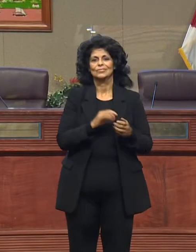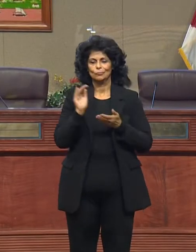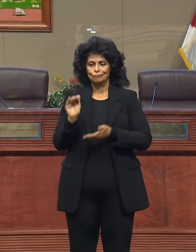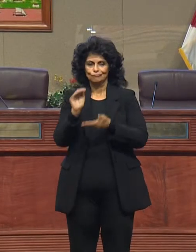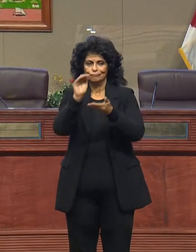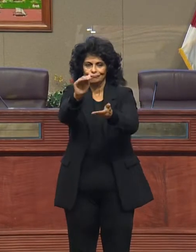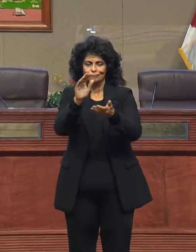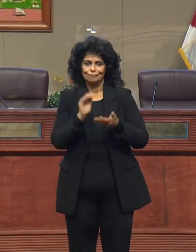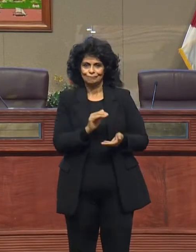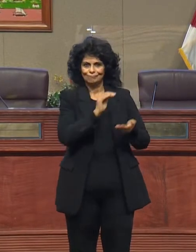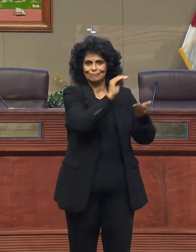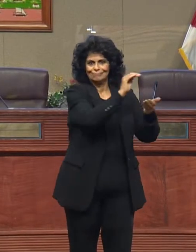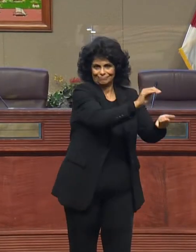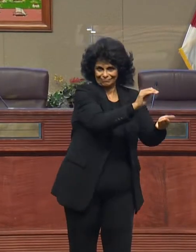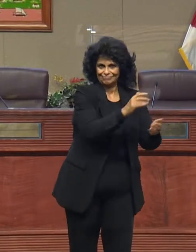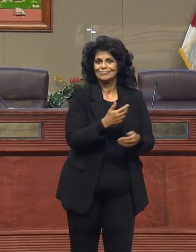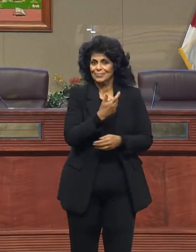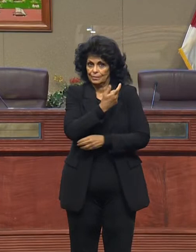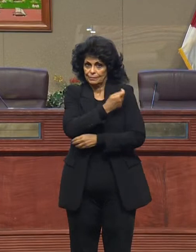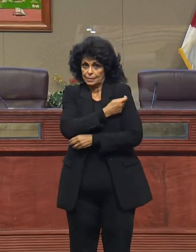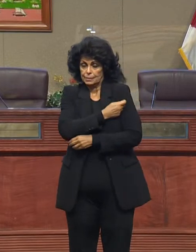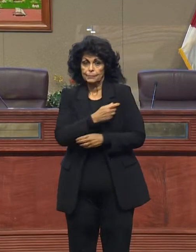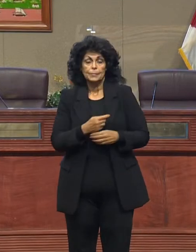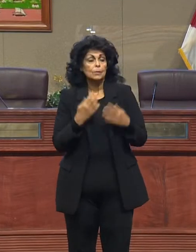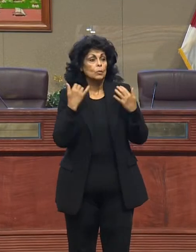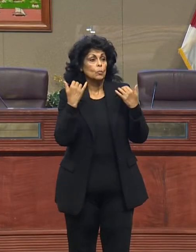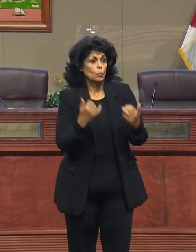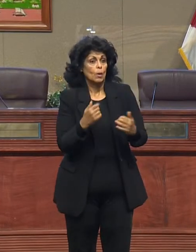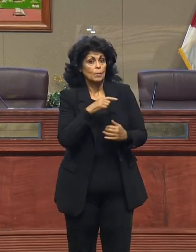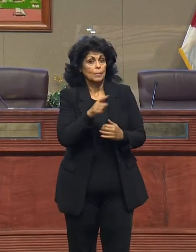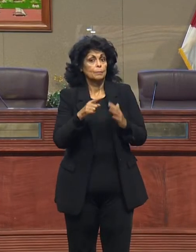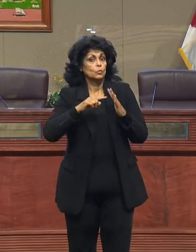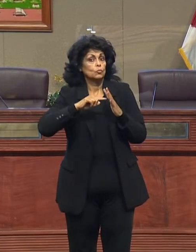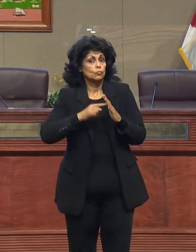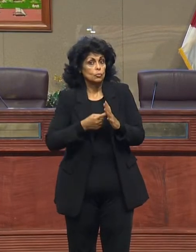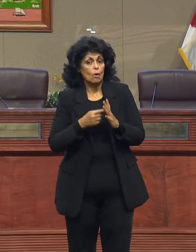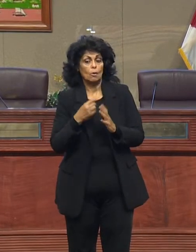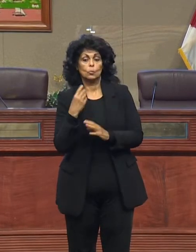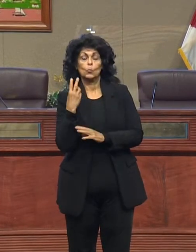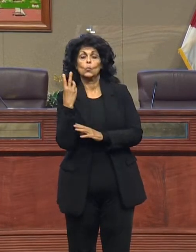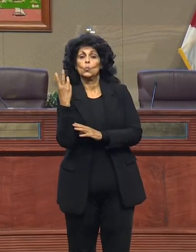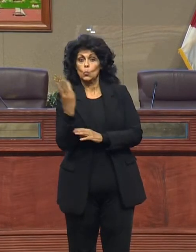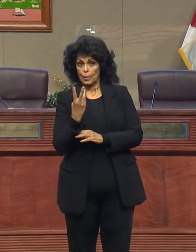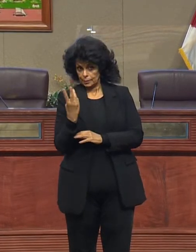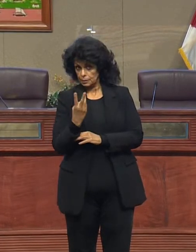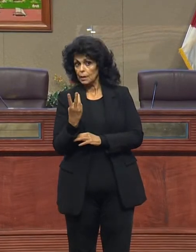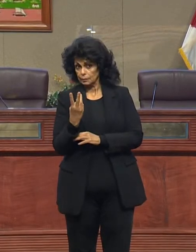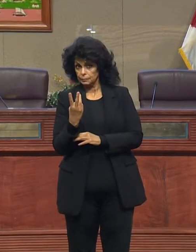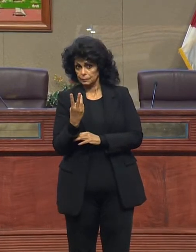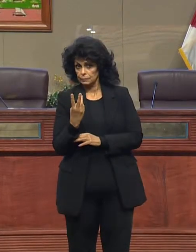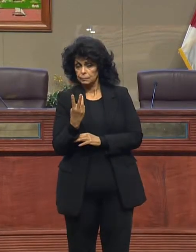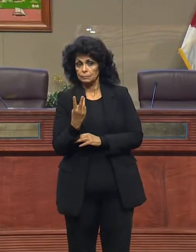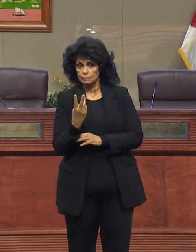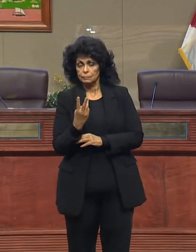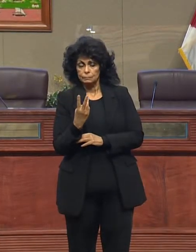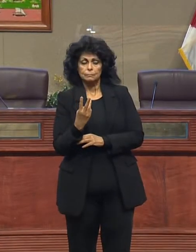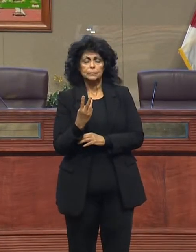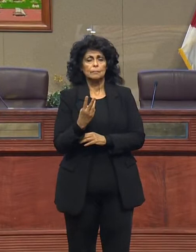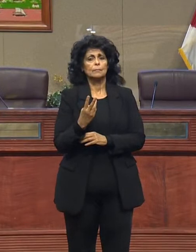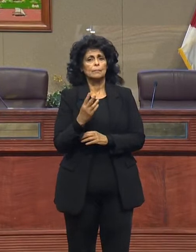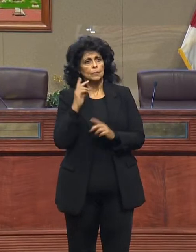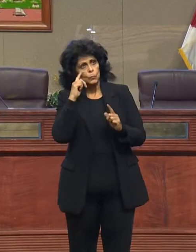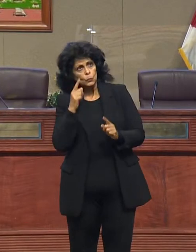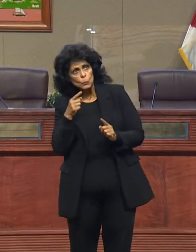The plan is for UCF to administer the vaccine starting on Wednesday to some